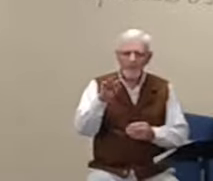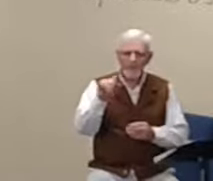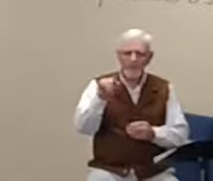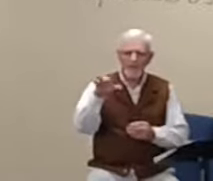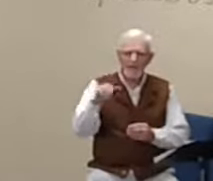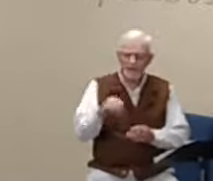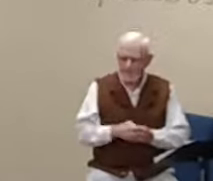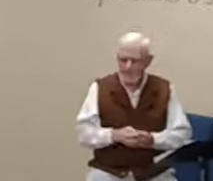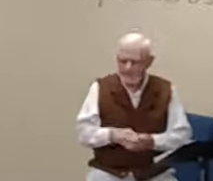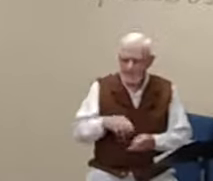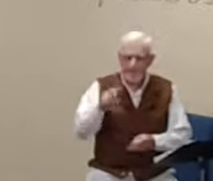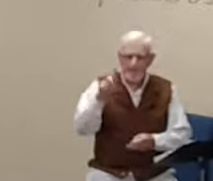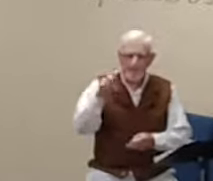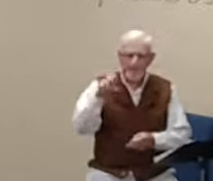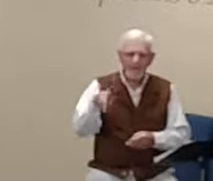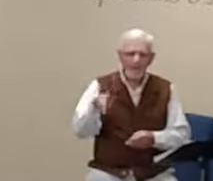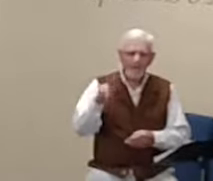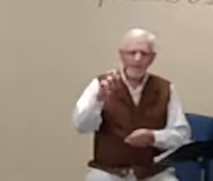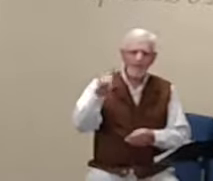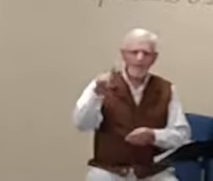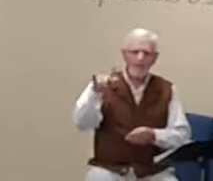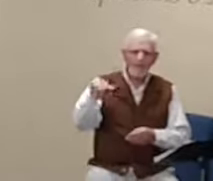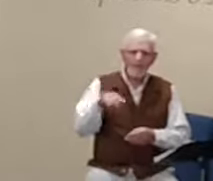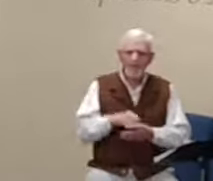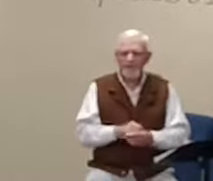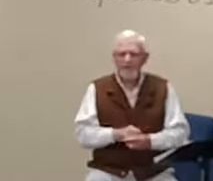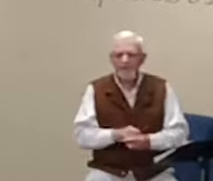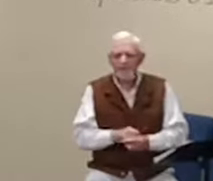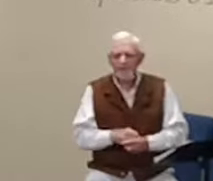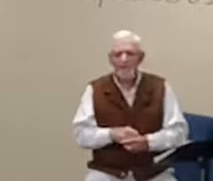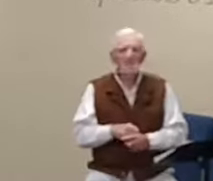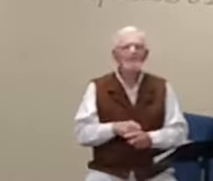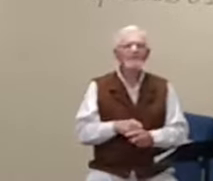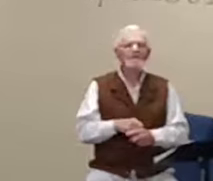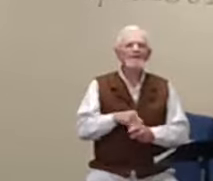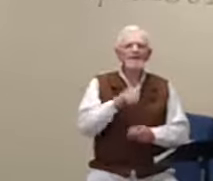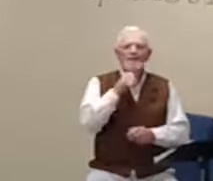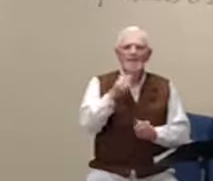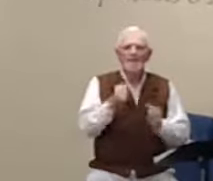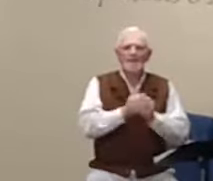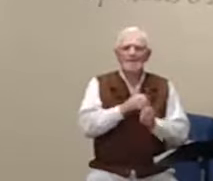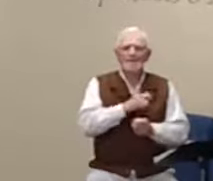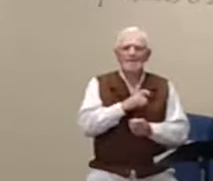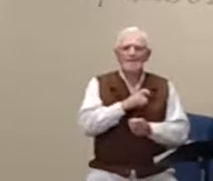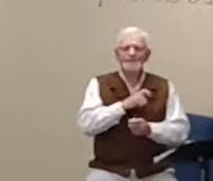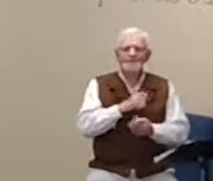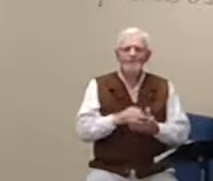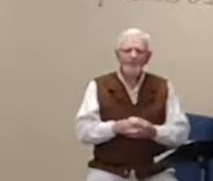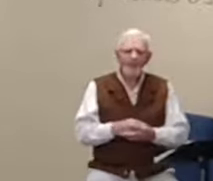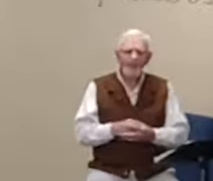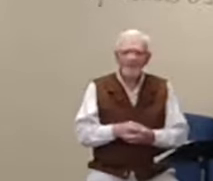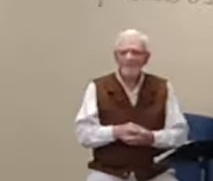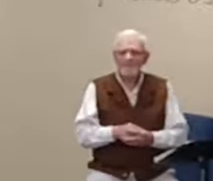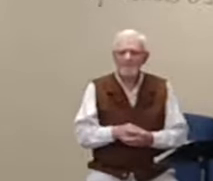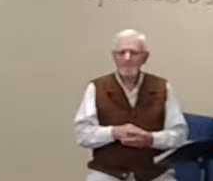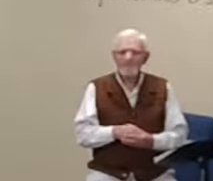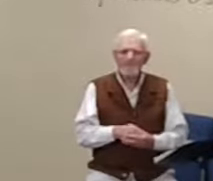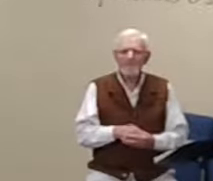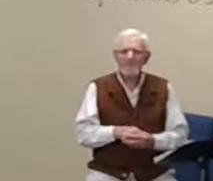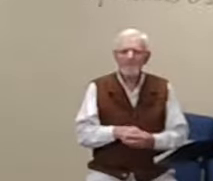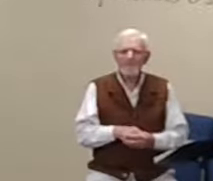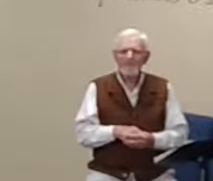Deputy. The word deputy, it's not associated just with Barney Fife, okay? I'm a deputy.